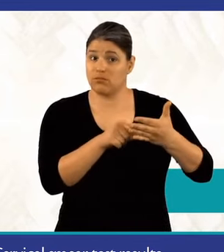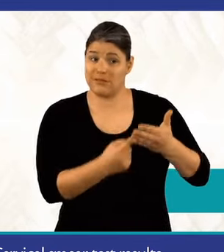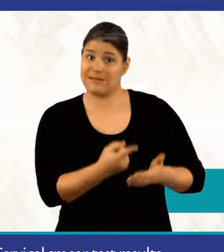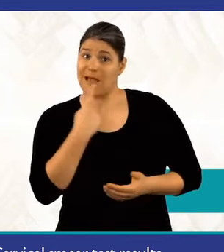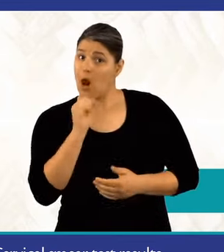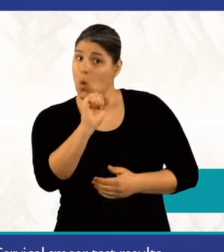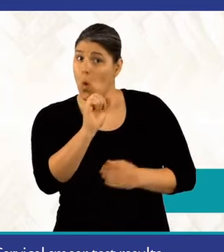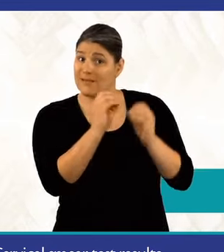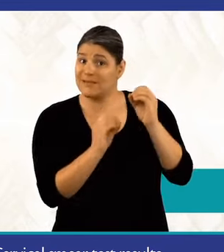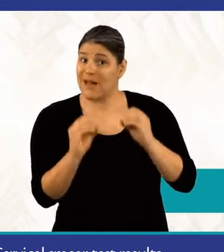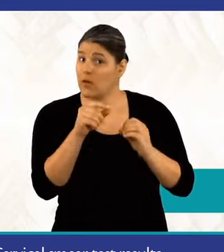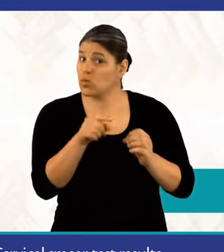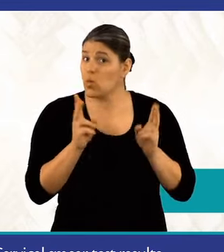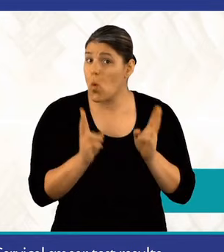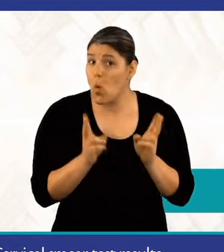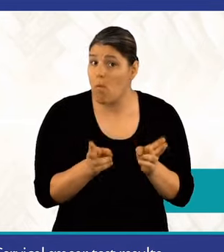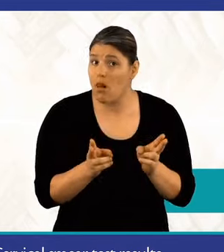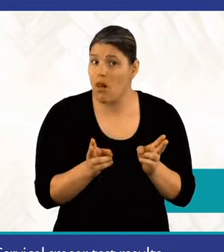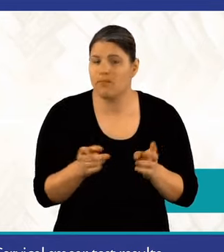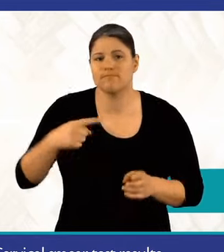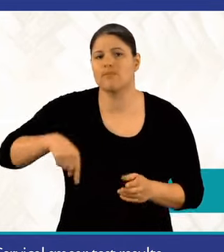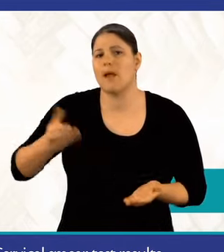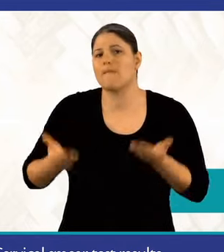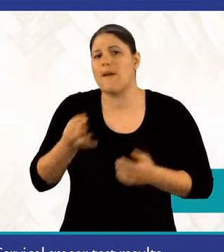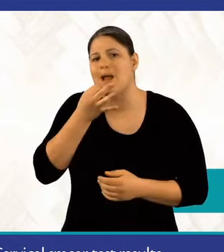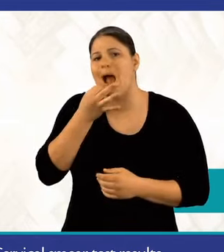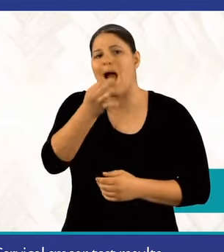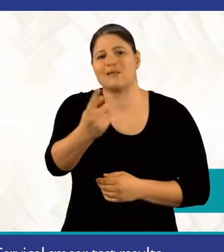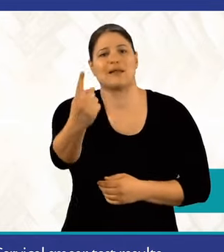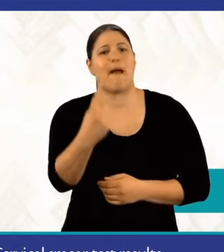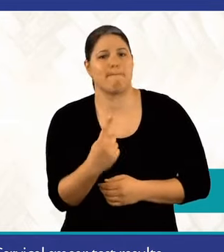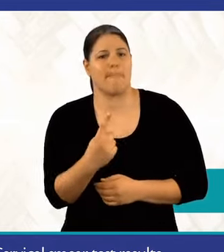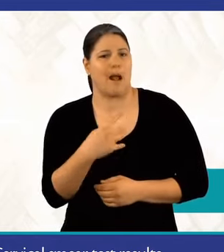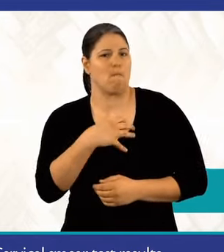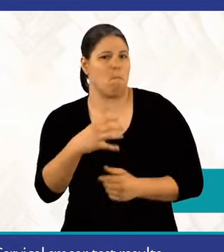If you have an abnormal result, you may be called back for other tests.